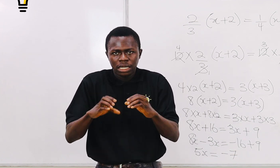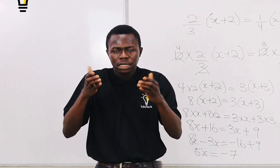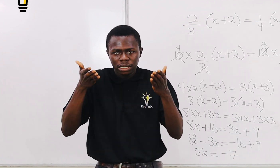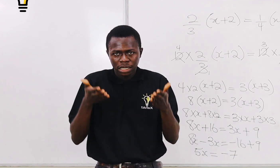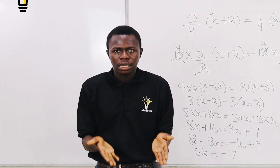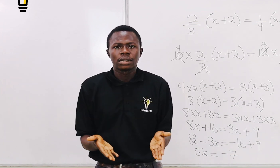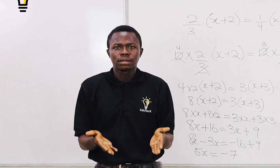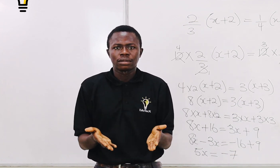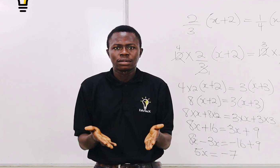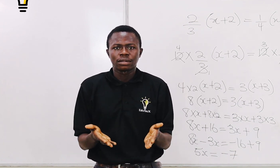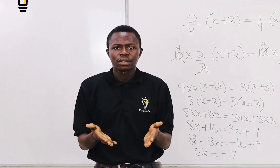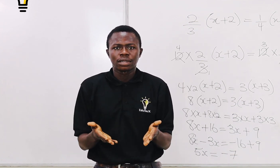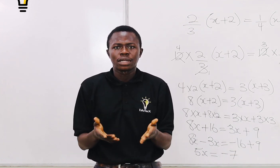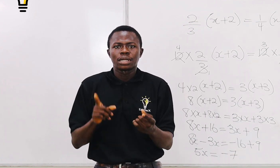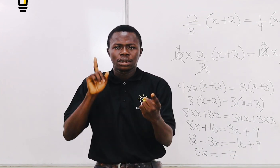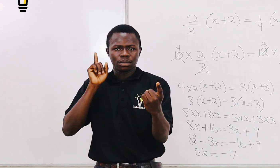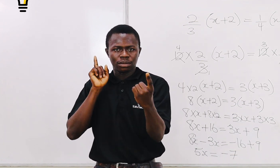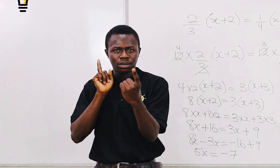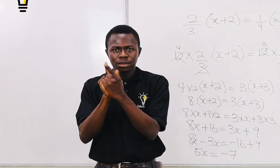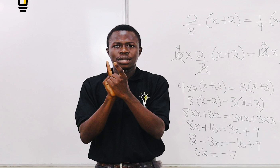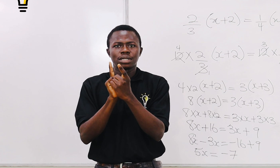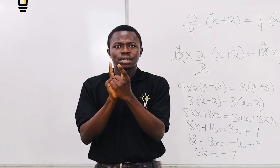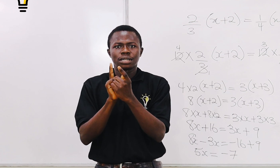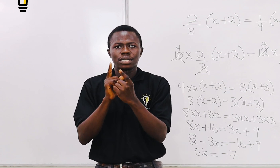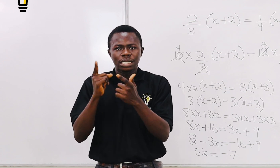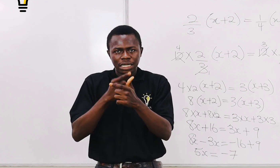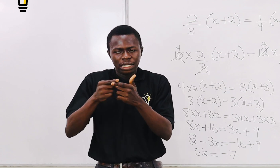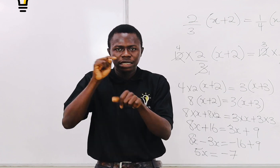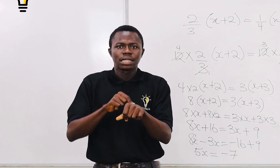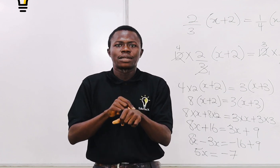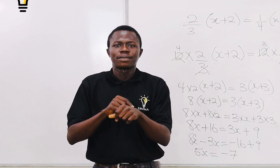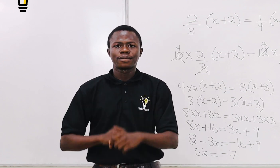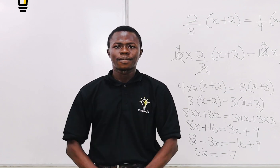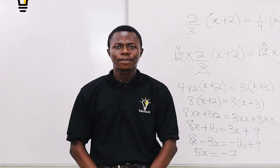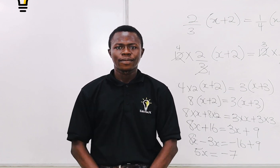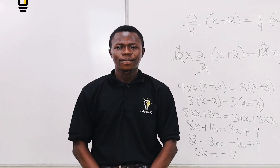We'll end the class here, and then I hope to meet you in the next class.